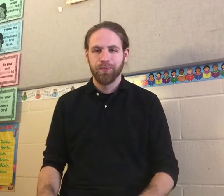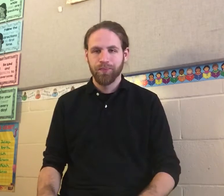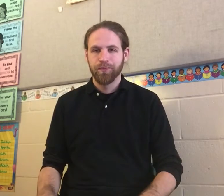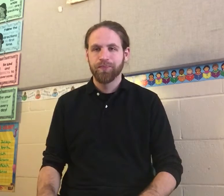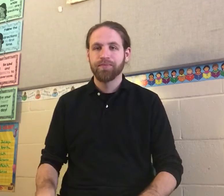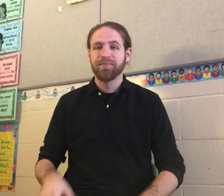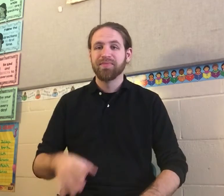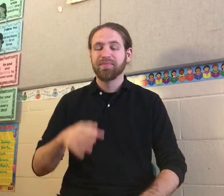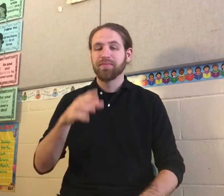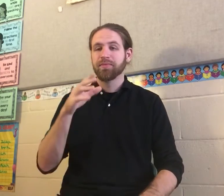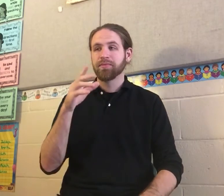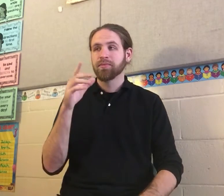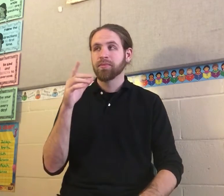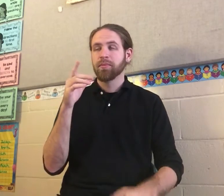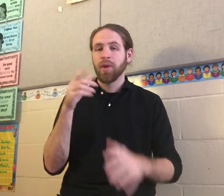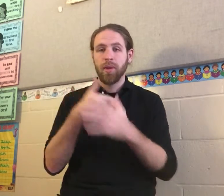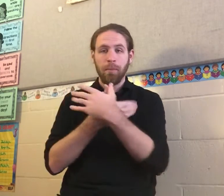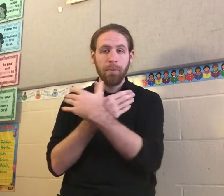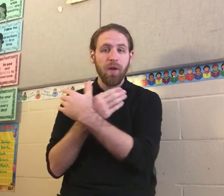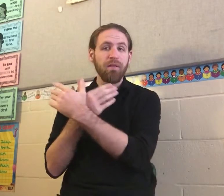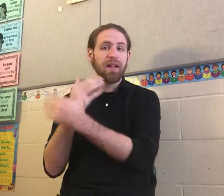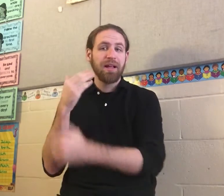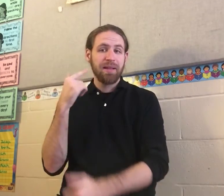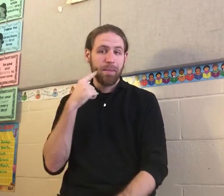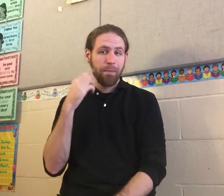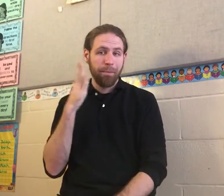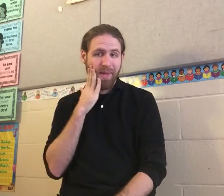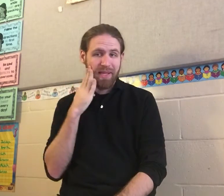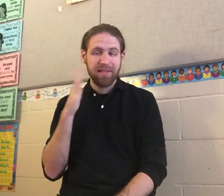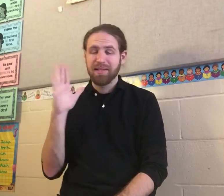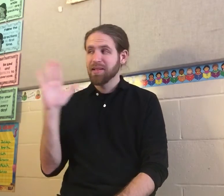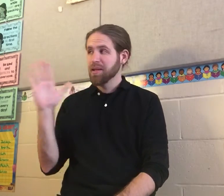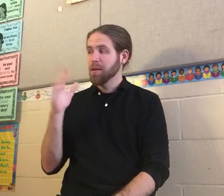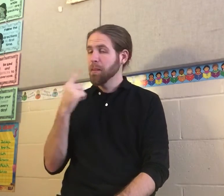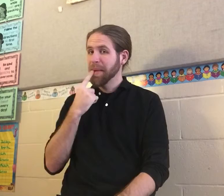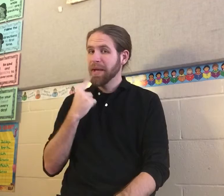Butterflies and bees have long mouth parts for sucking nectar from flowers.